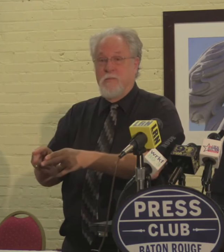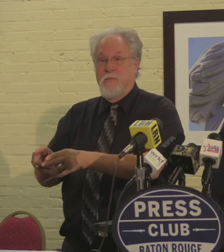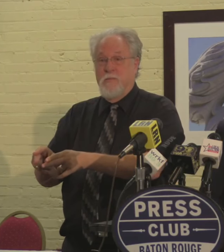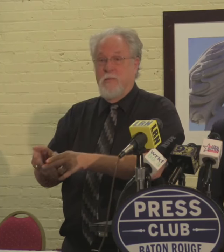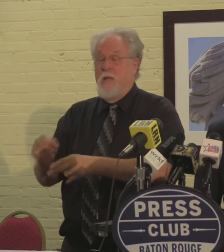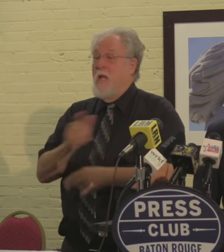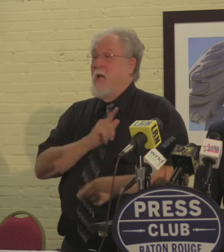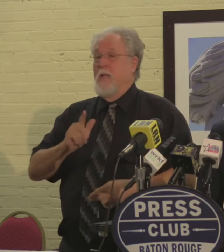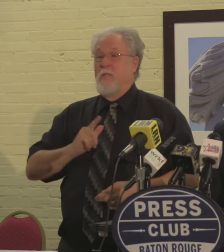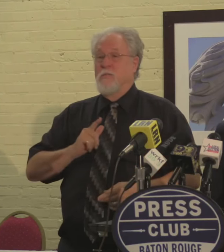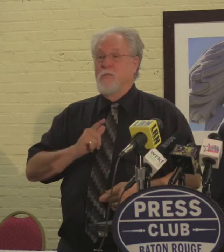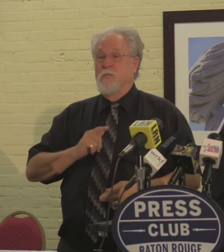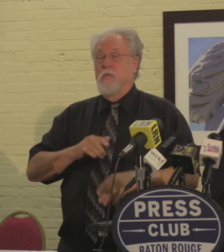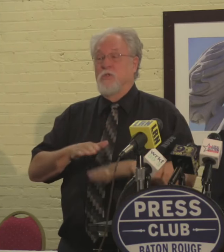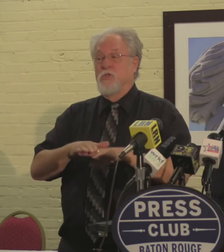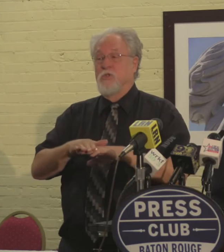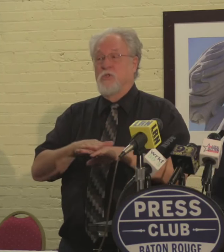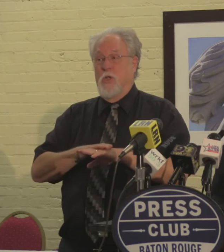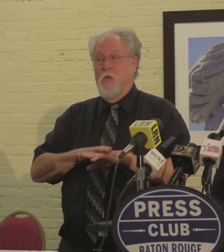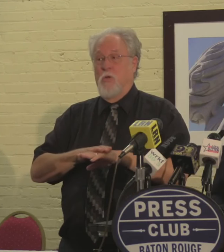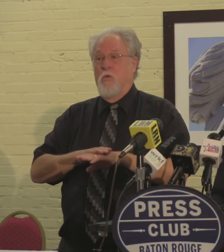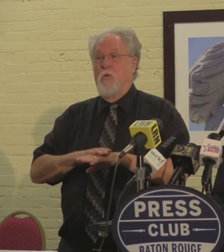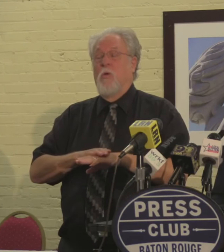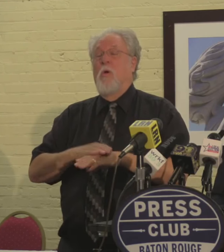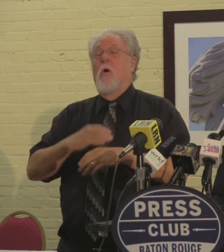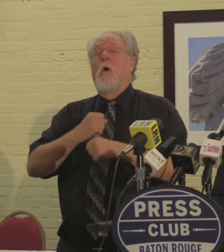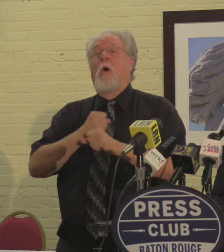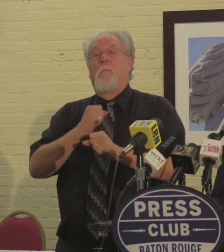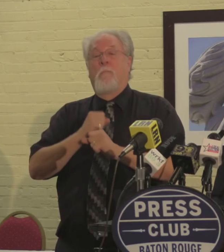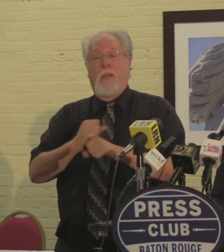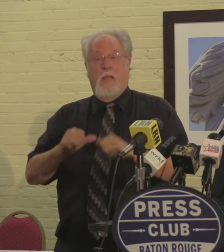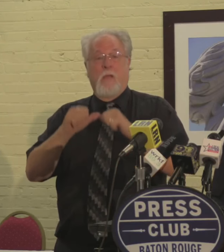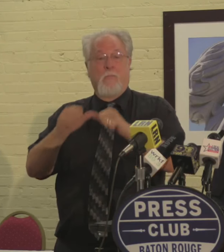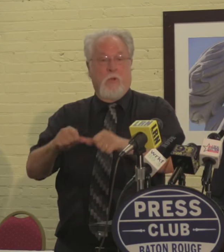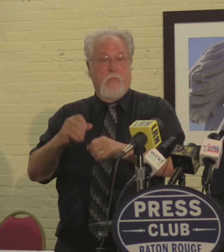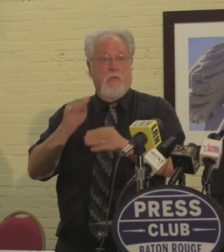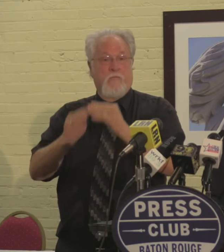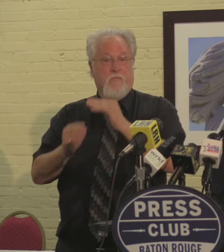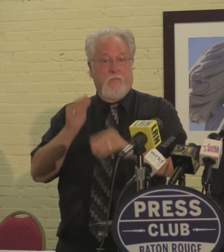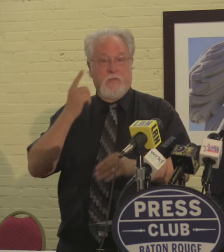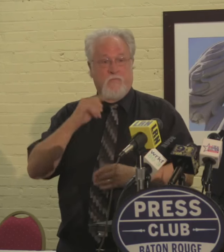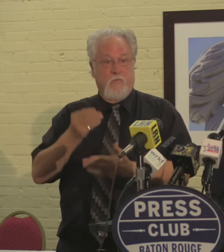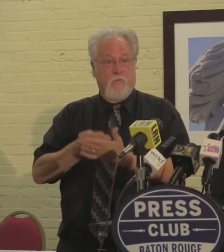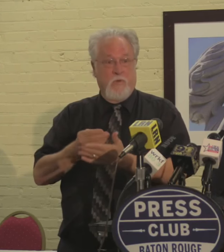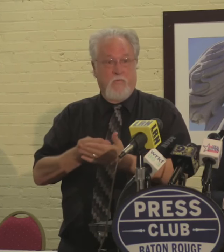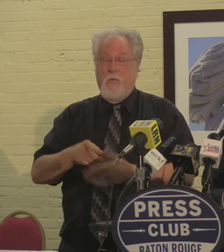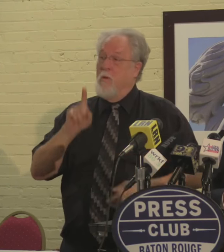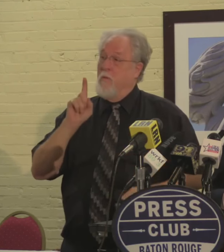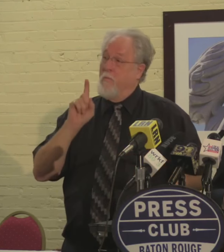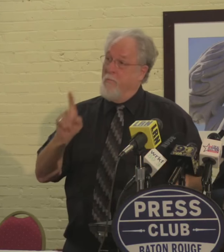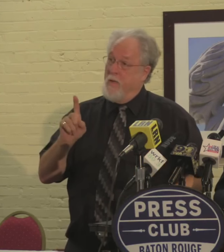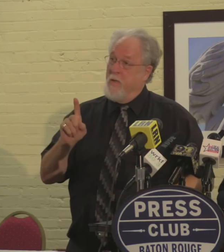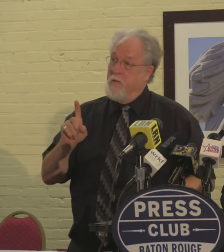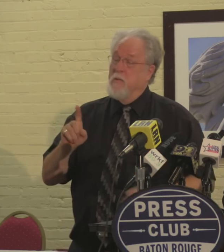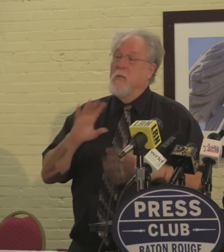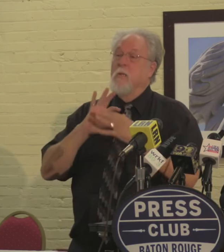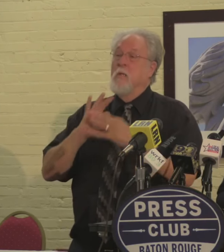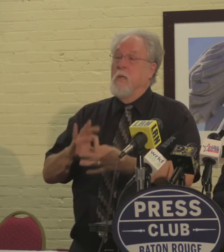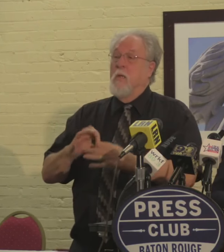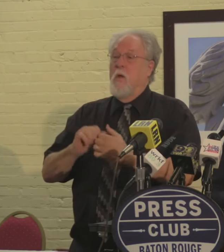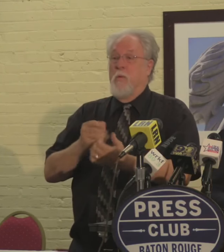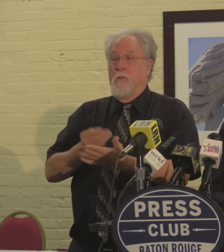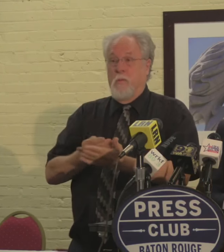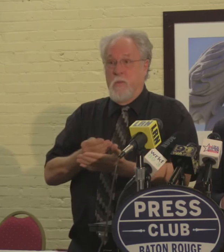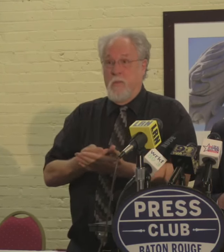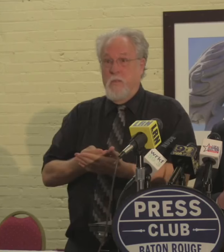the legislature has been very slow to make the permanent fixes on the revenue. But with respect to the revenue, I think it